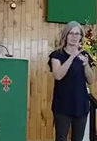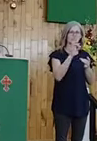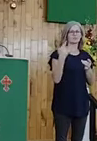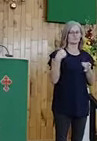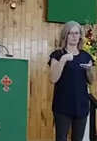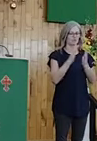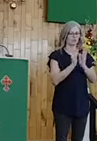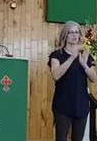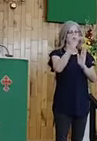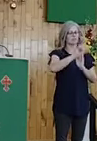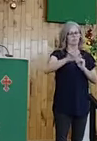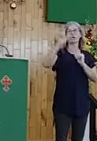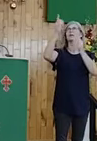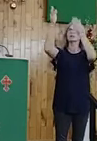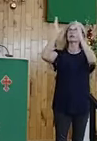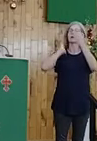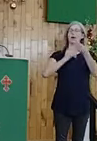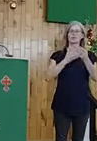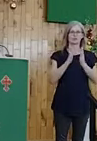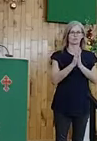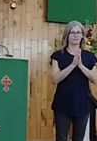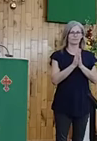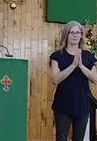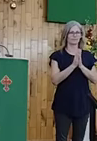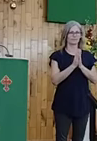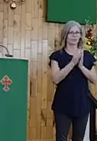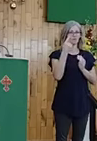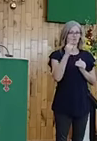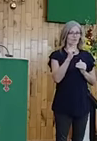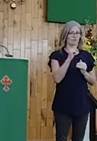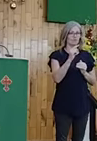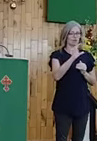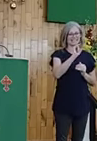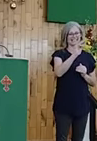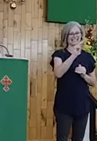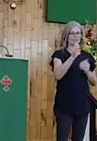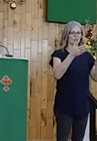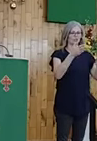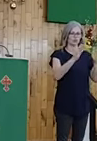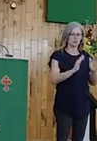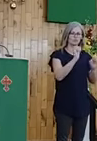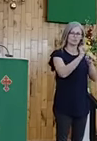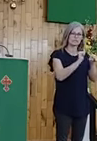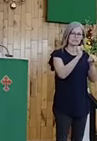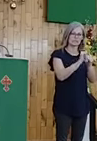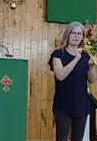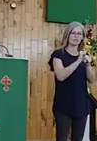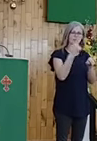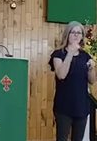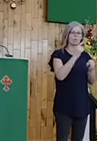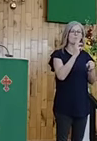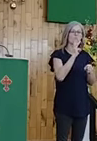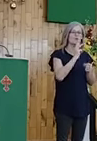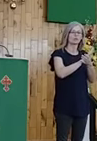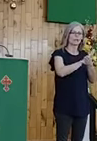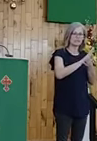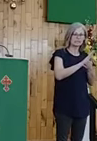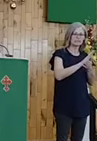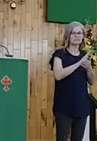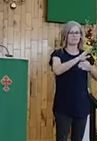Lord. Lord, hear our prayer. For civil servants who labor to maintain clean water, dependable